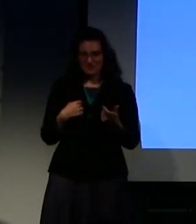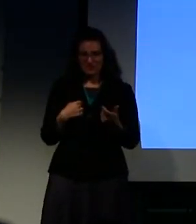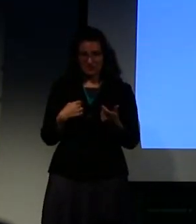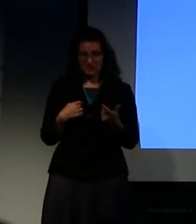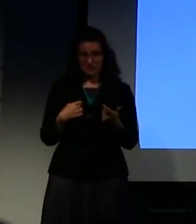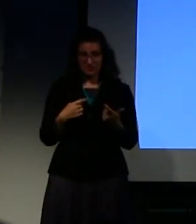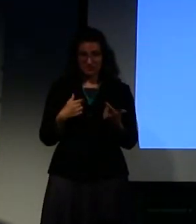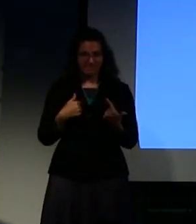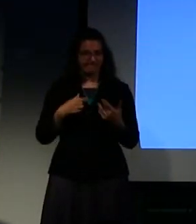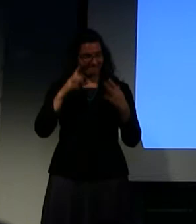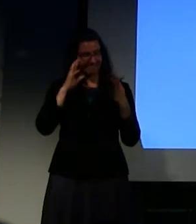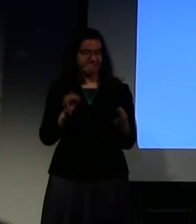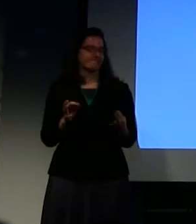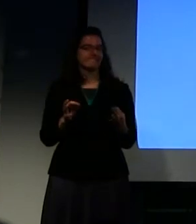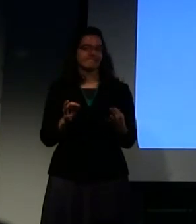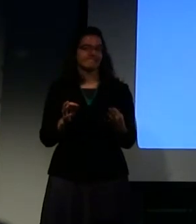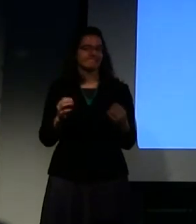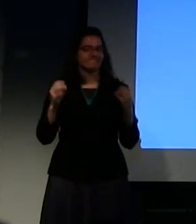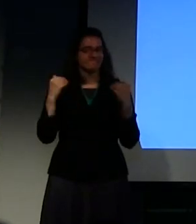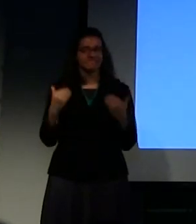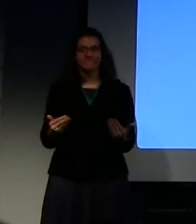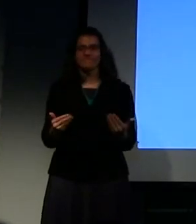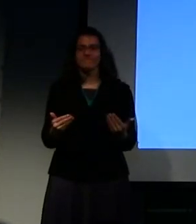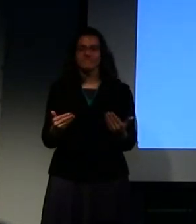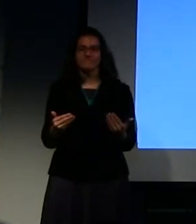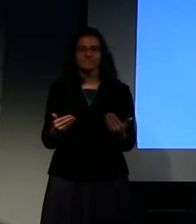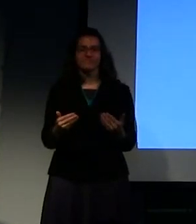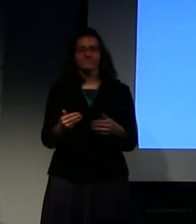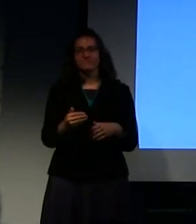to say up front, this is my disability.